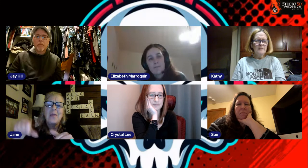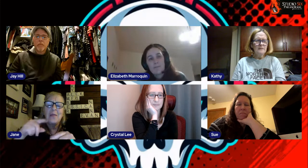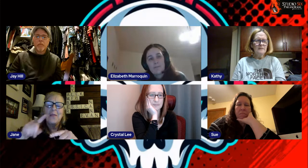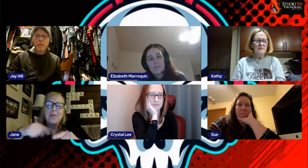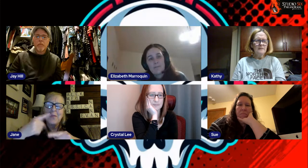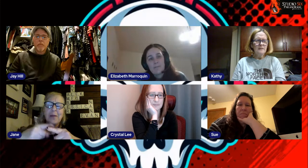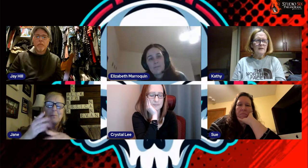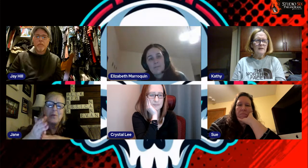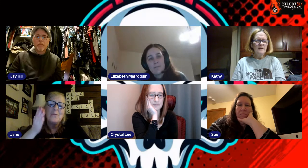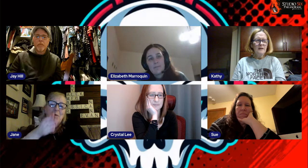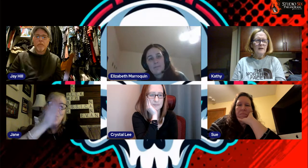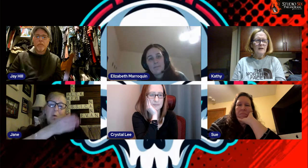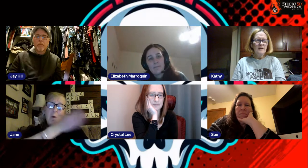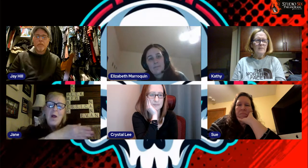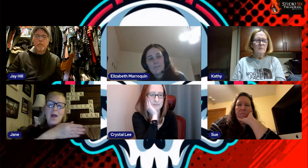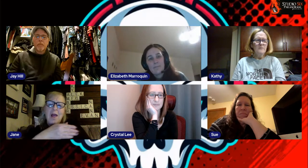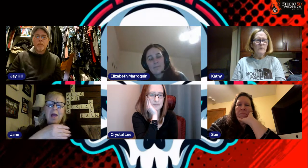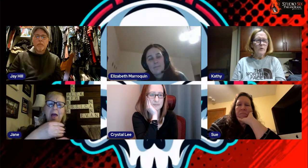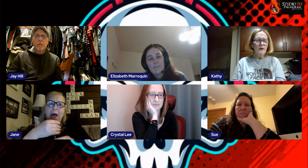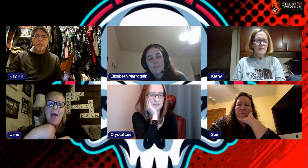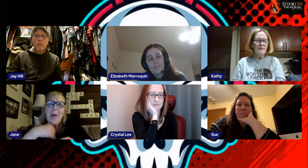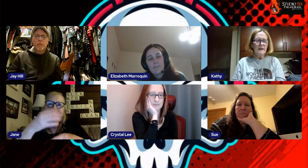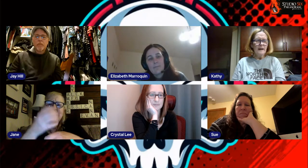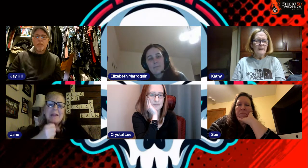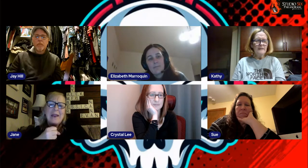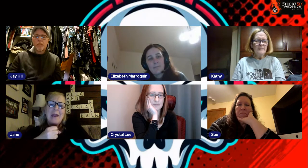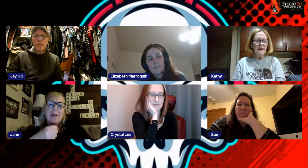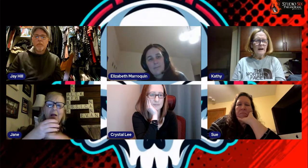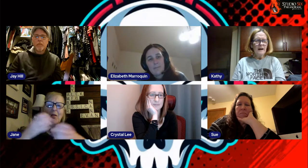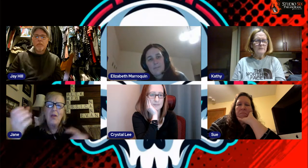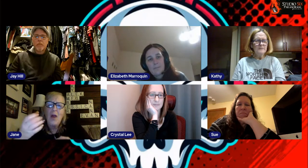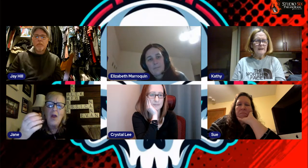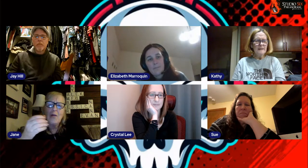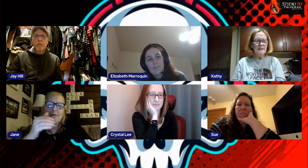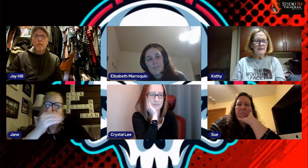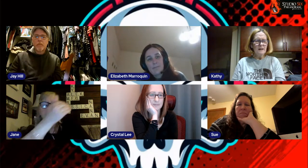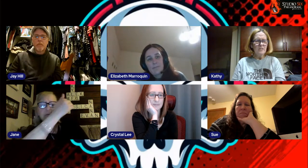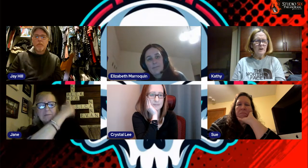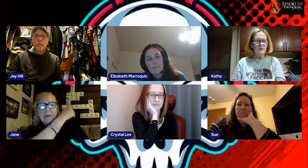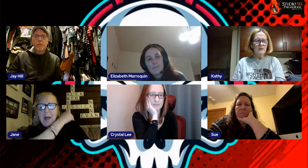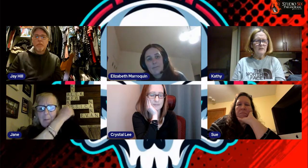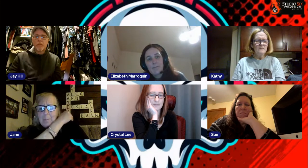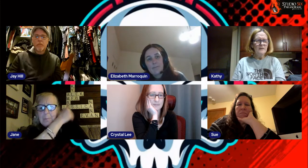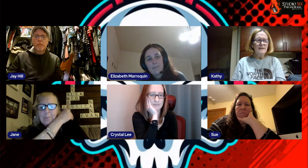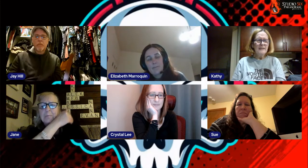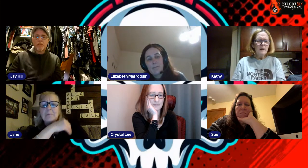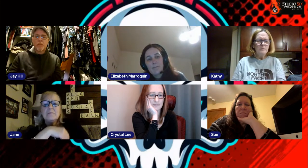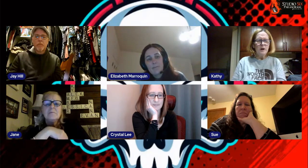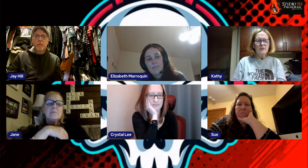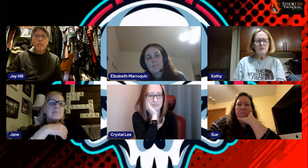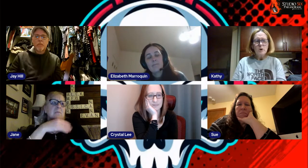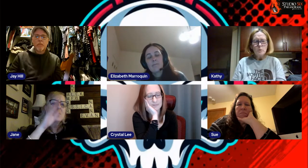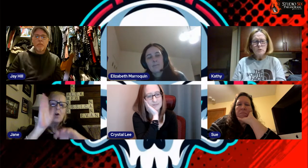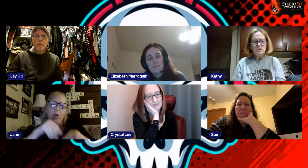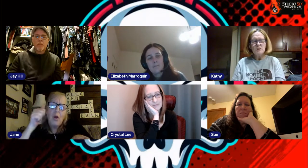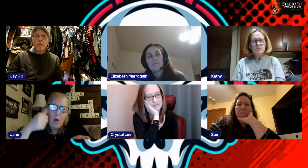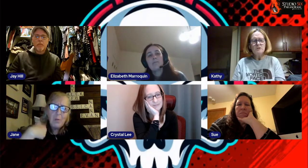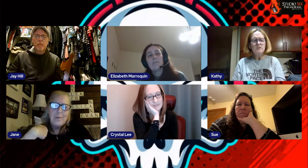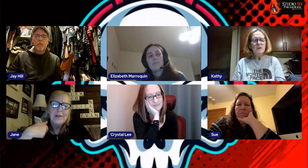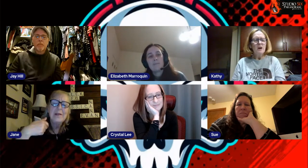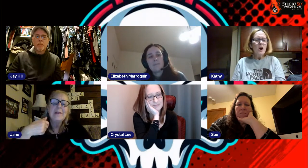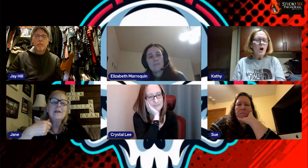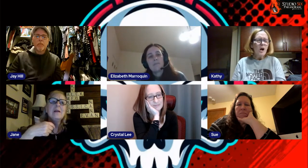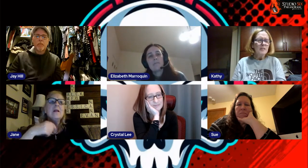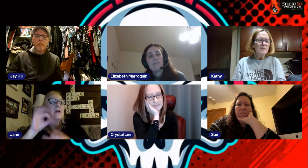and then, and before that, I was getting a lot of tapping on the